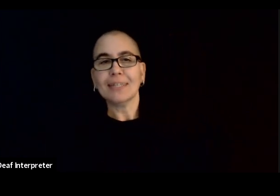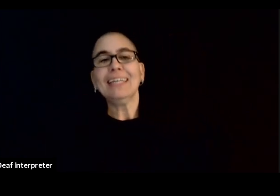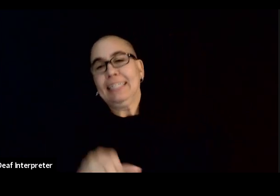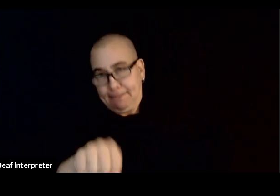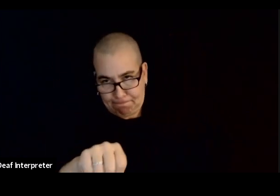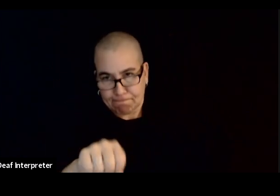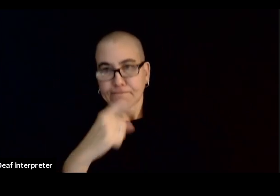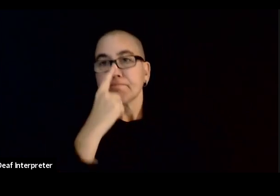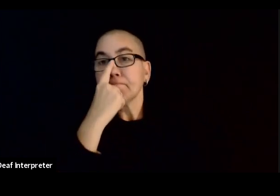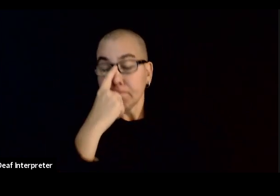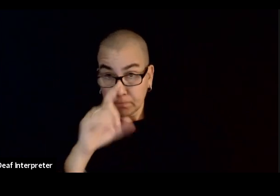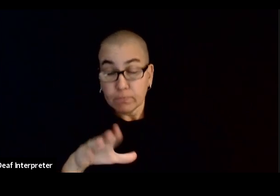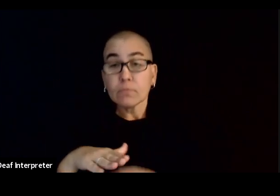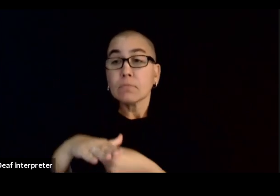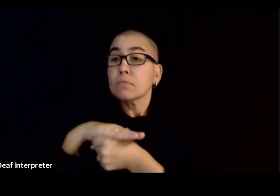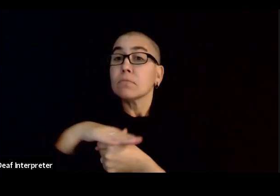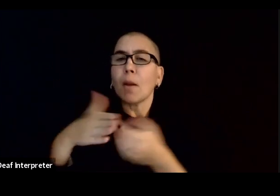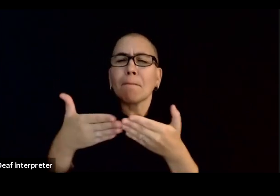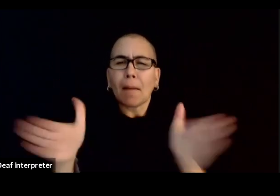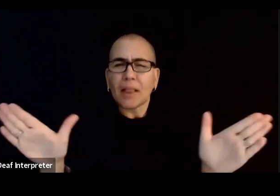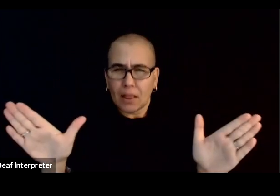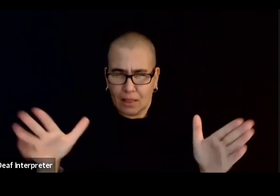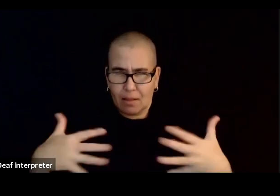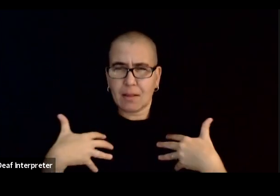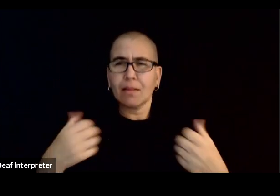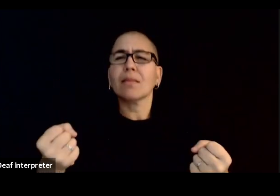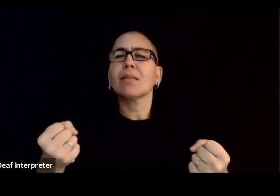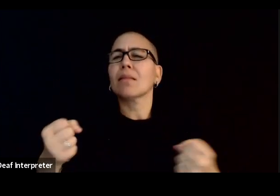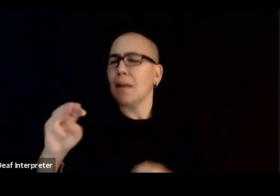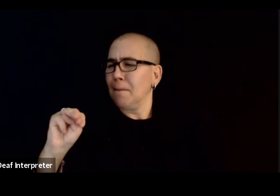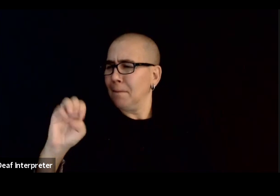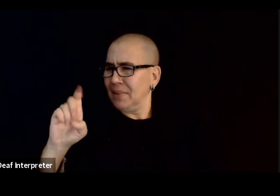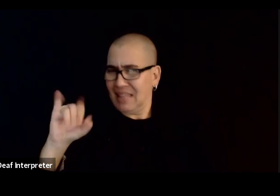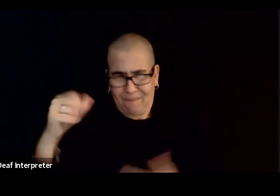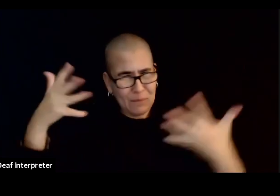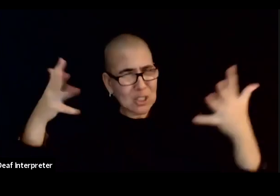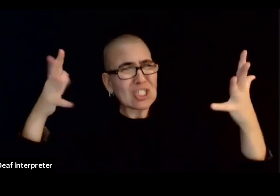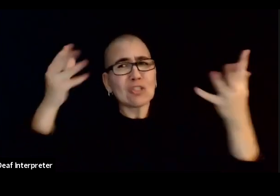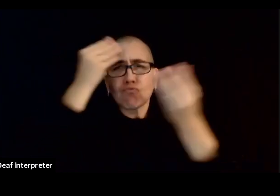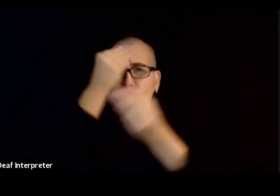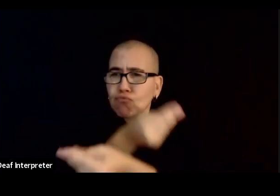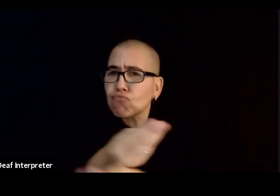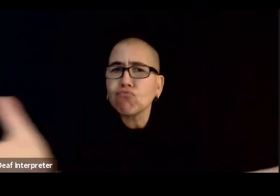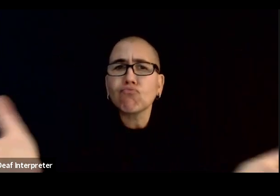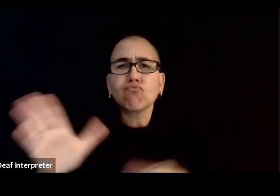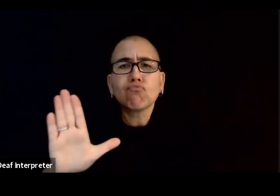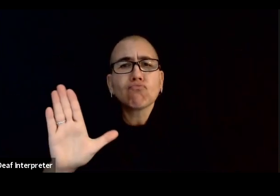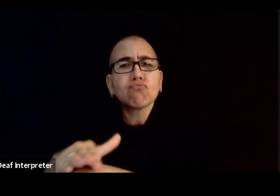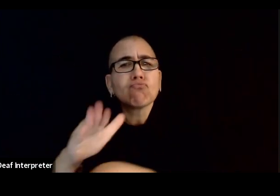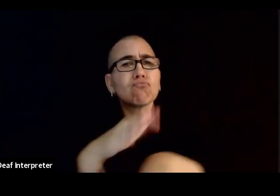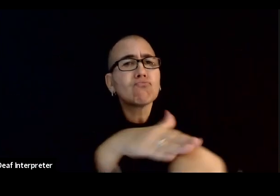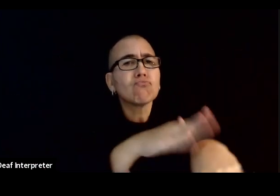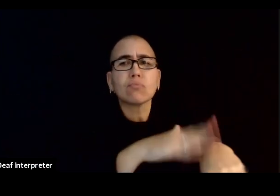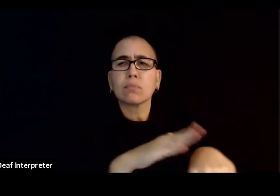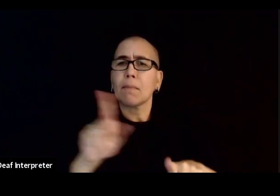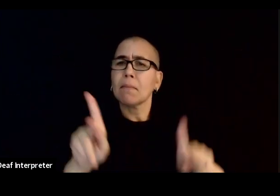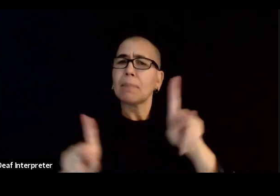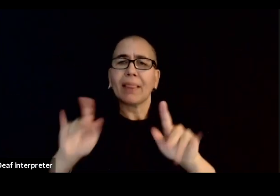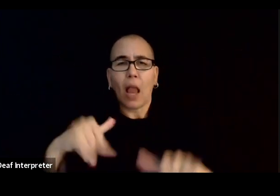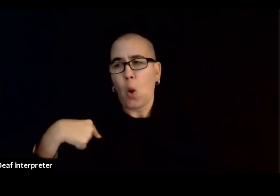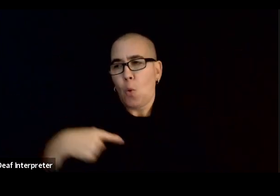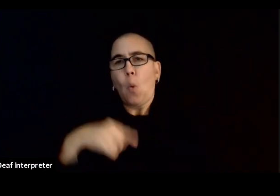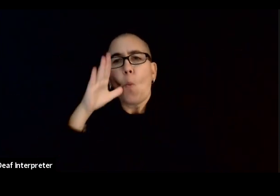media, to let folks know about the study, that the study was occurring. We actually do